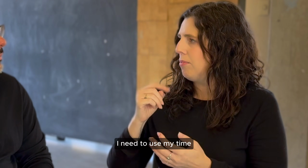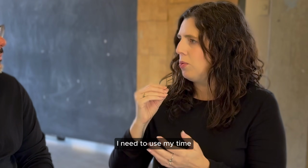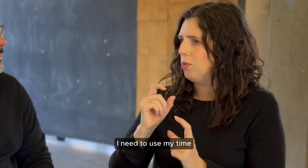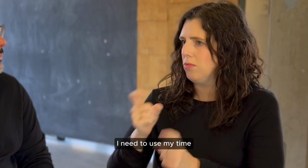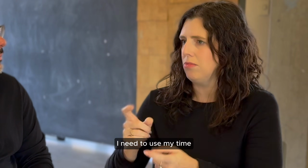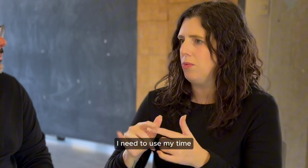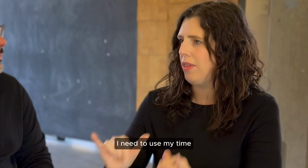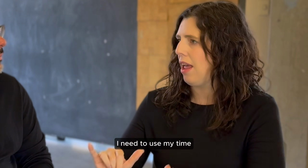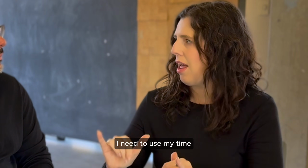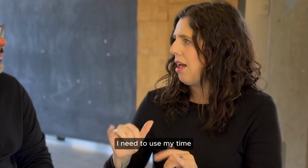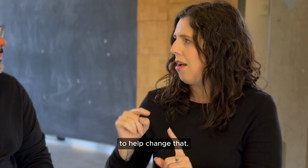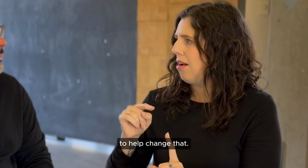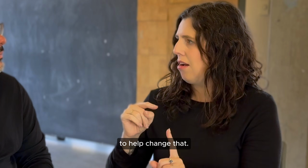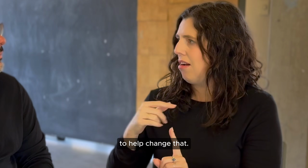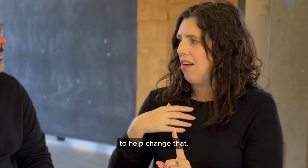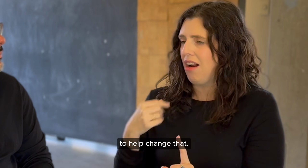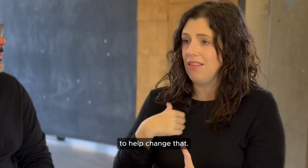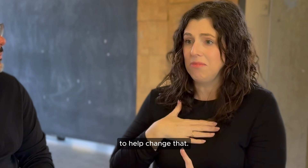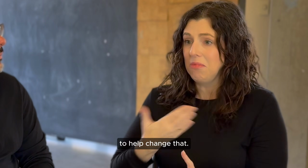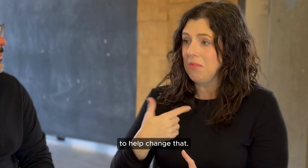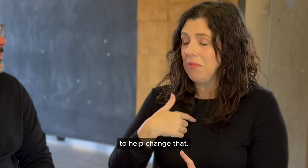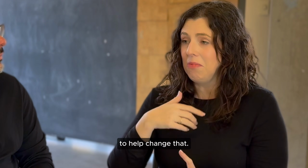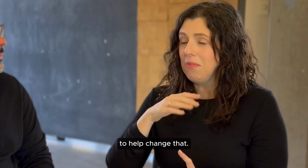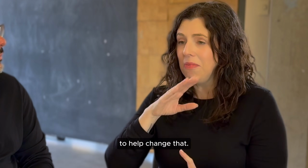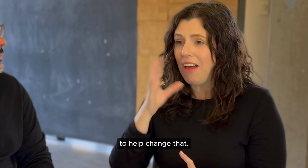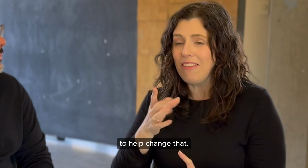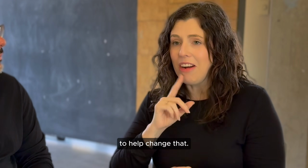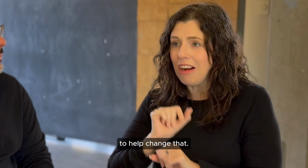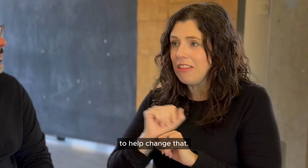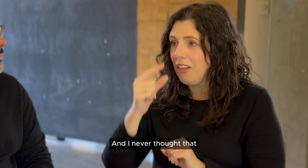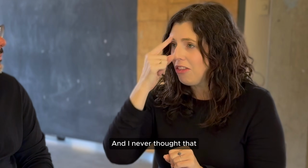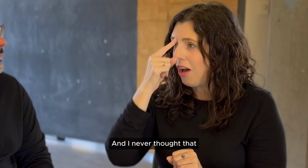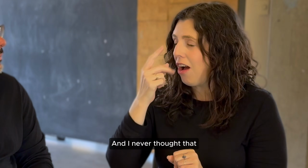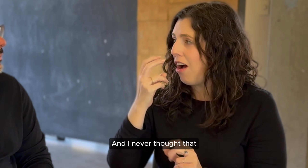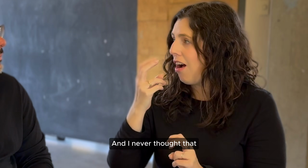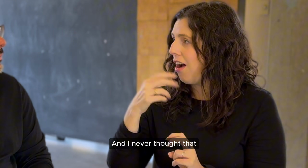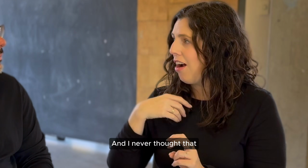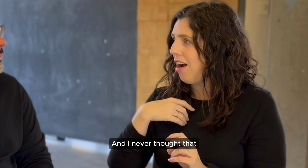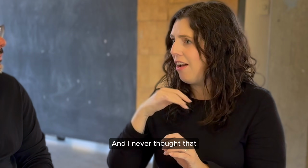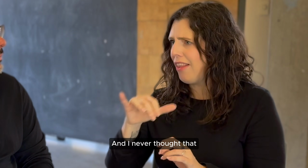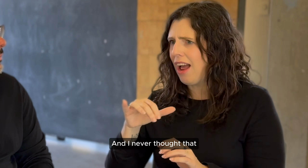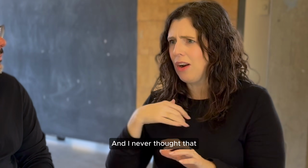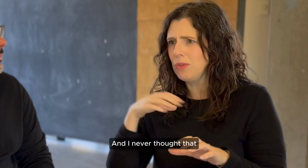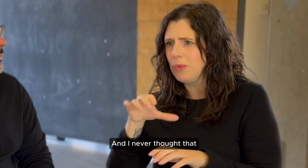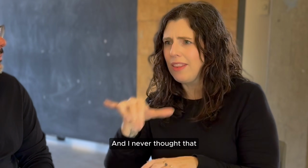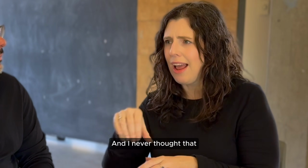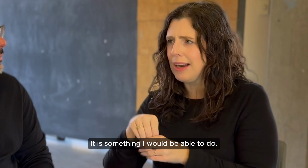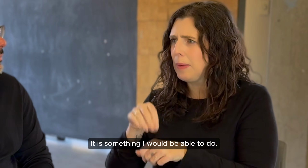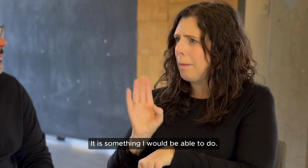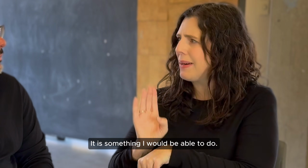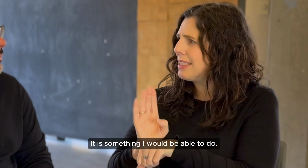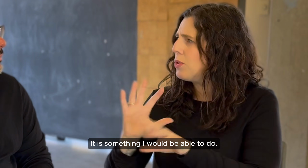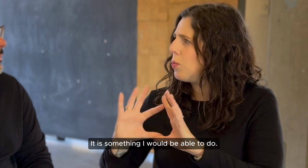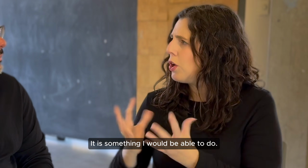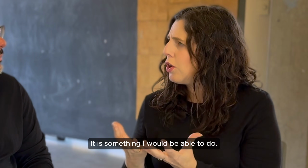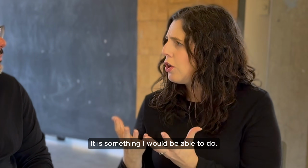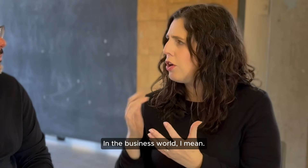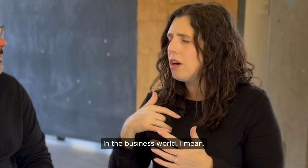my time to contribute to changing that. And I never actually thought that it's something I would be able to do in the world